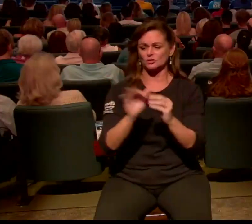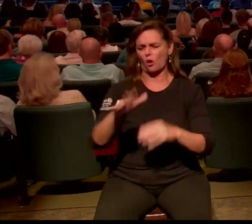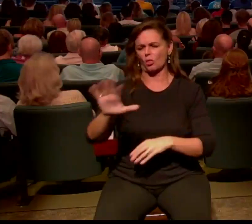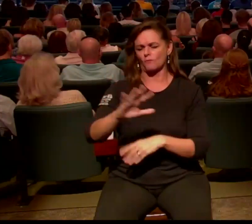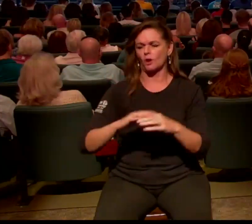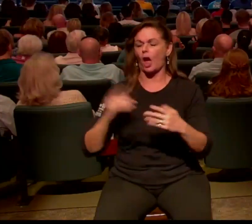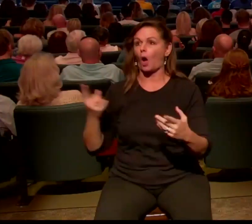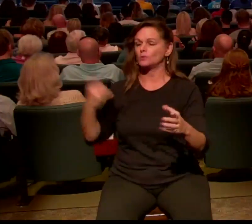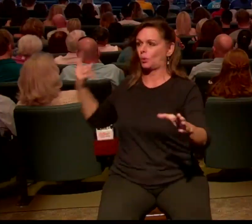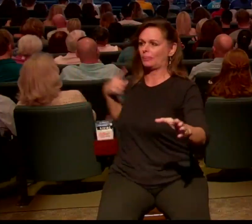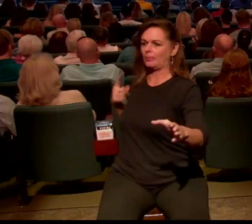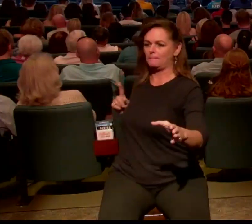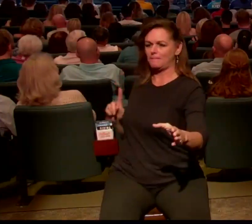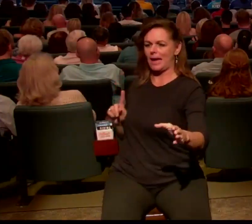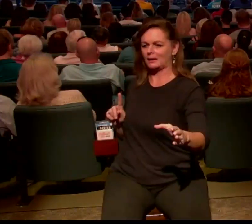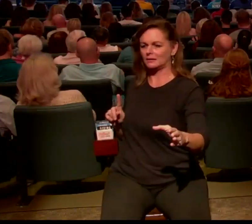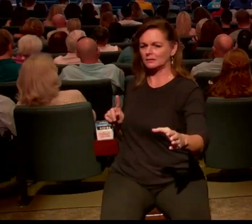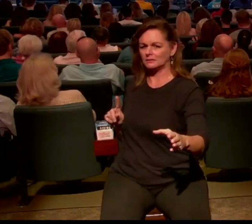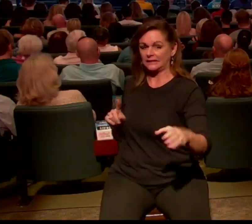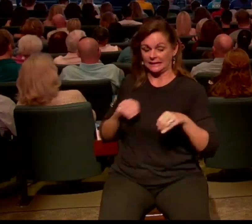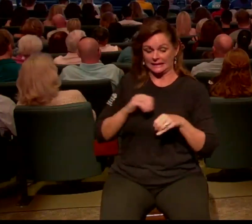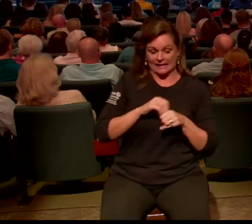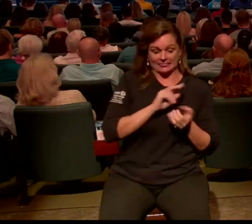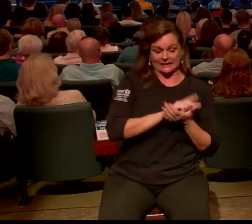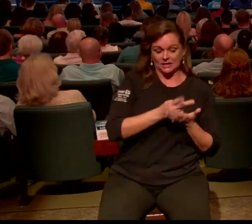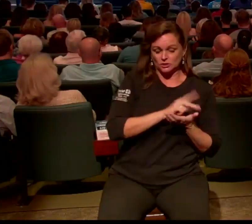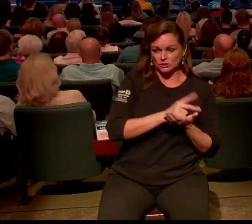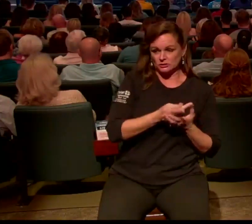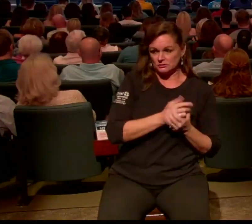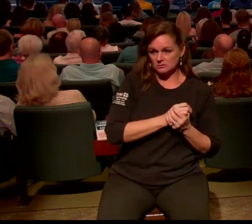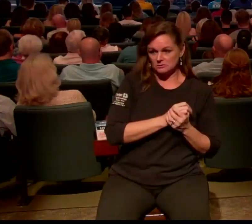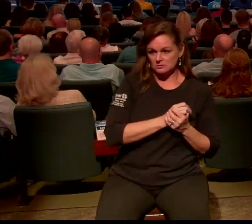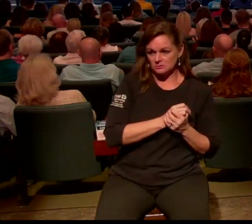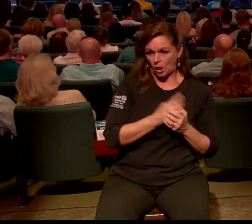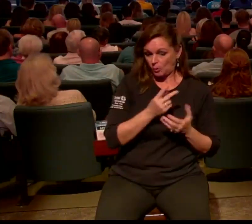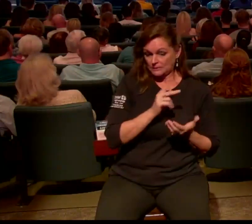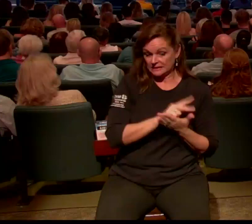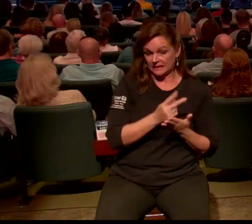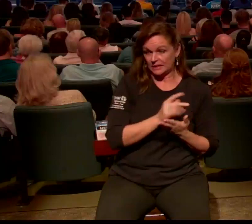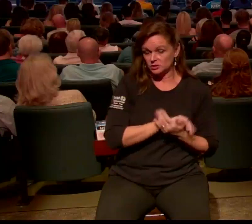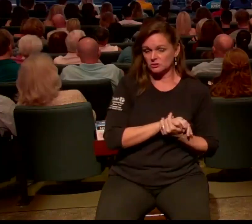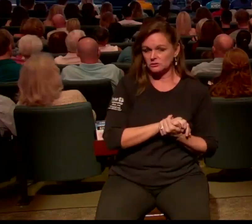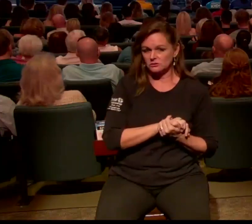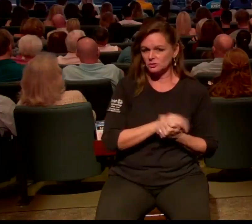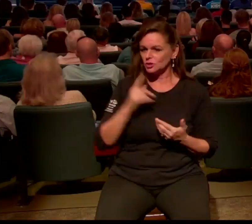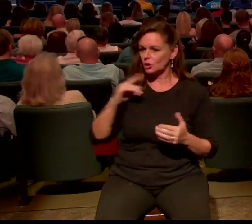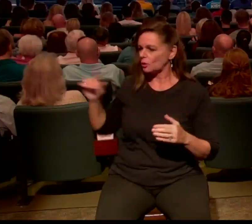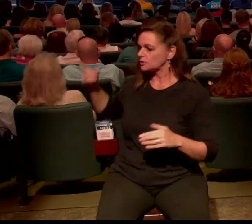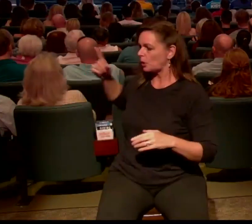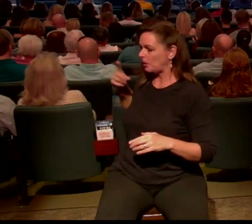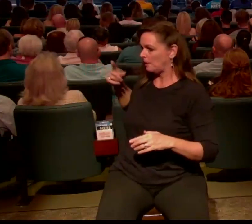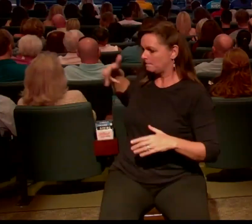I've many times been in the kitchens. And because you go through the kitchens,